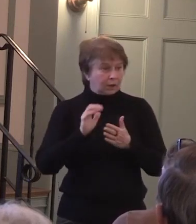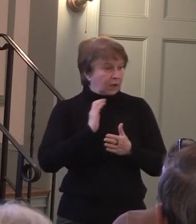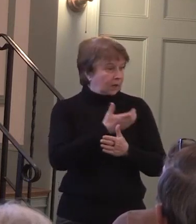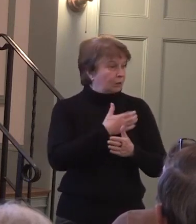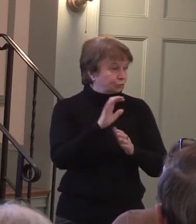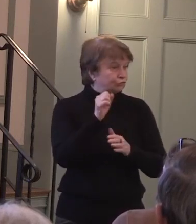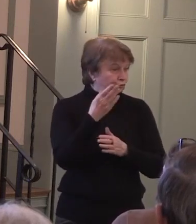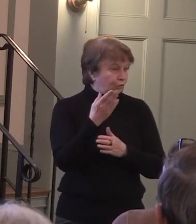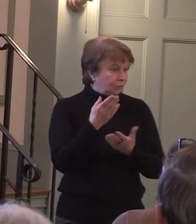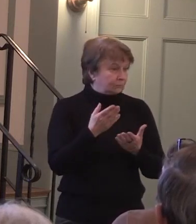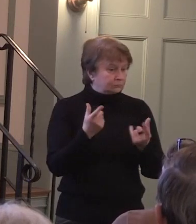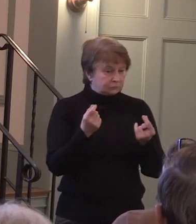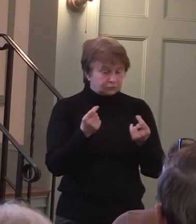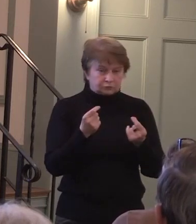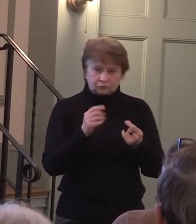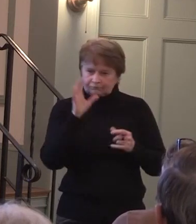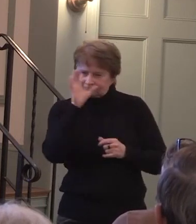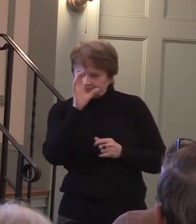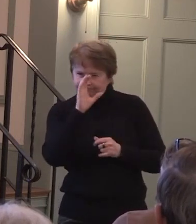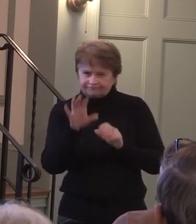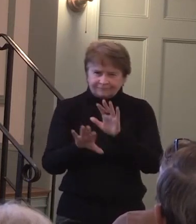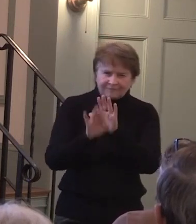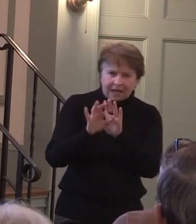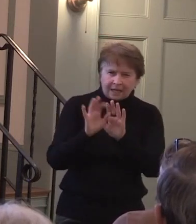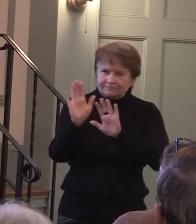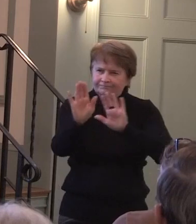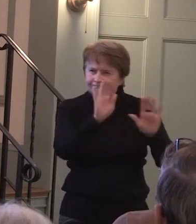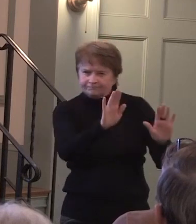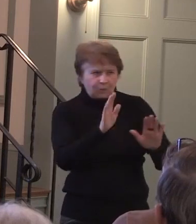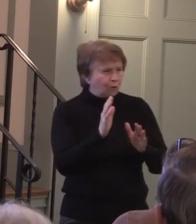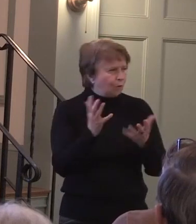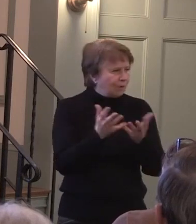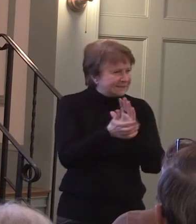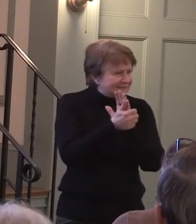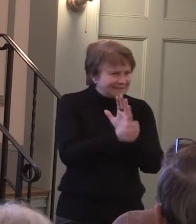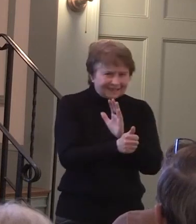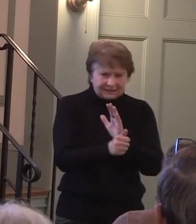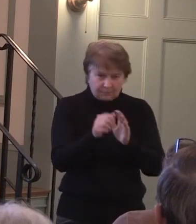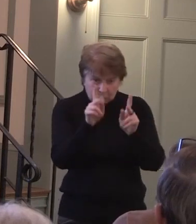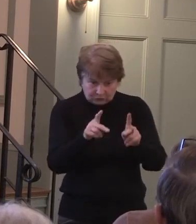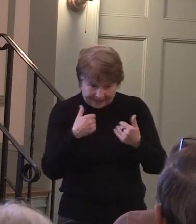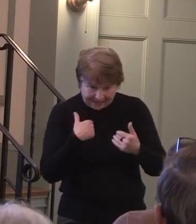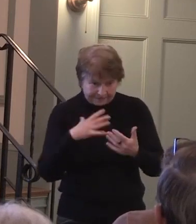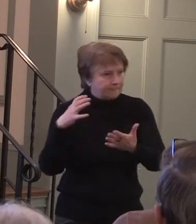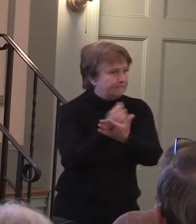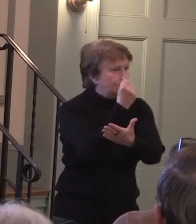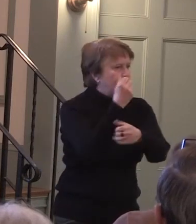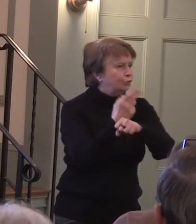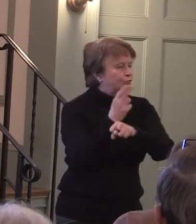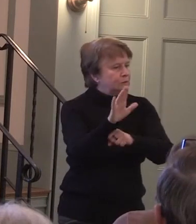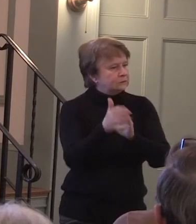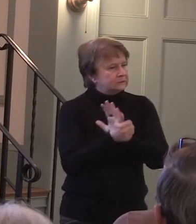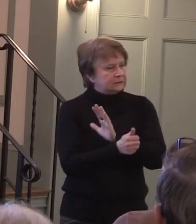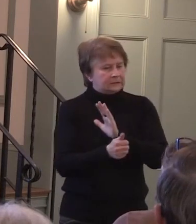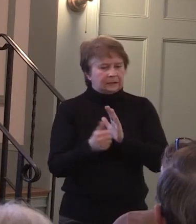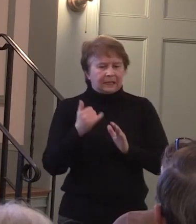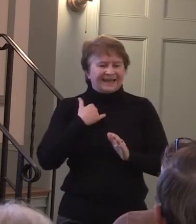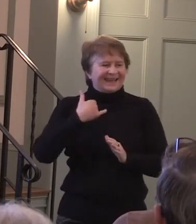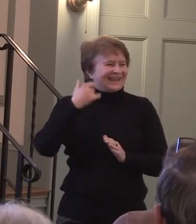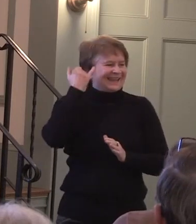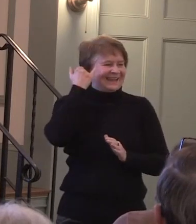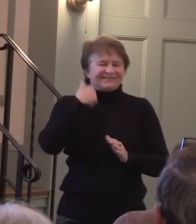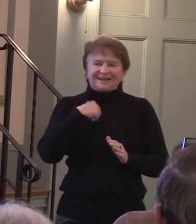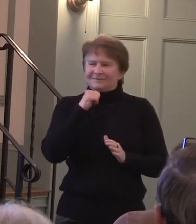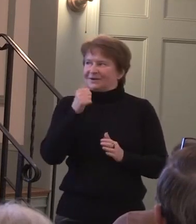job to find that skill that they possess and use it. If I'm not good